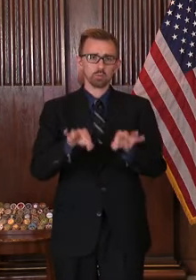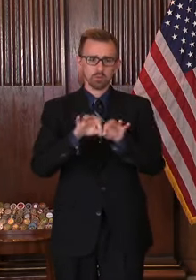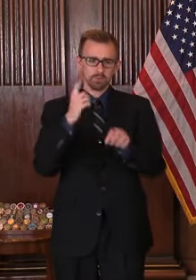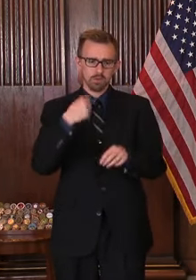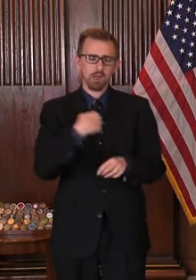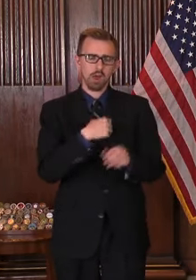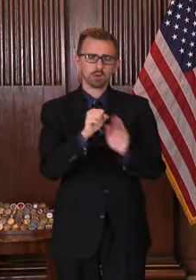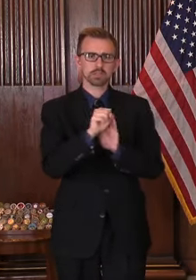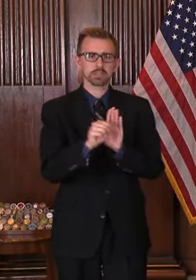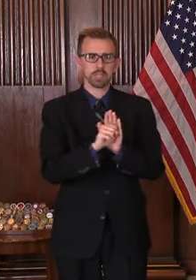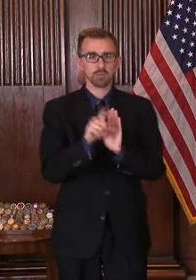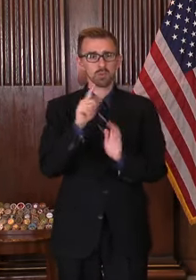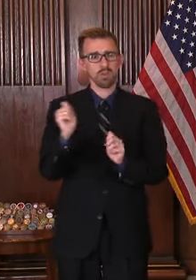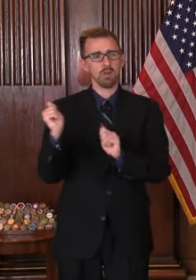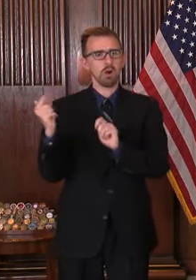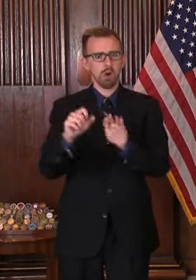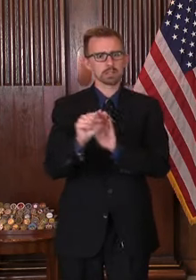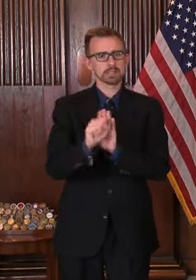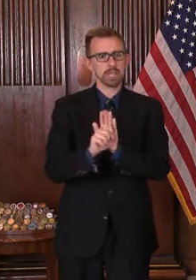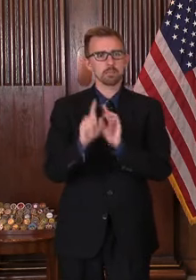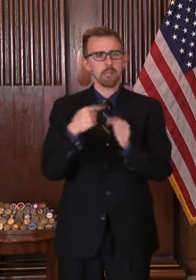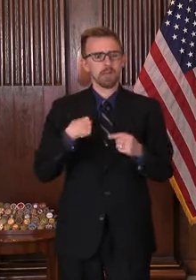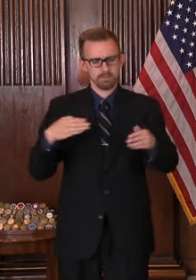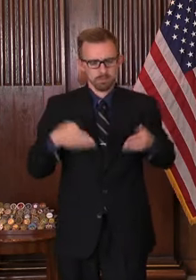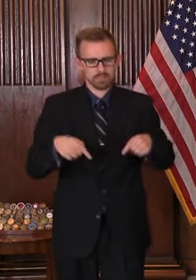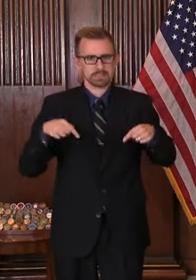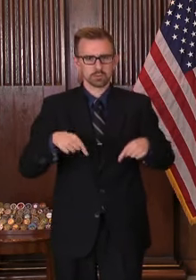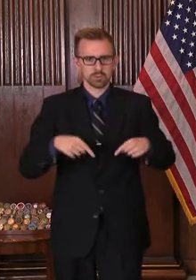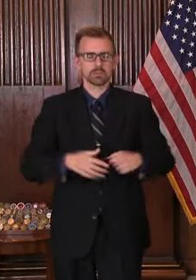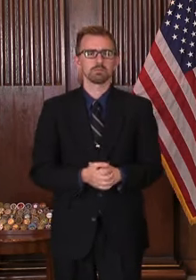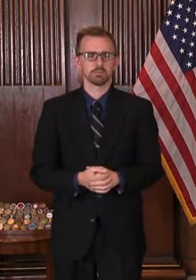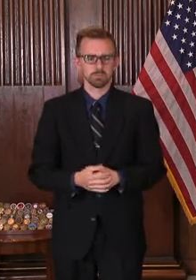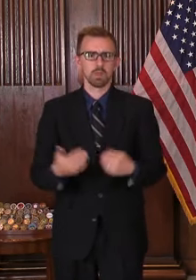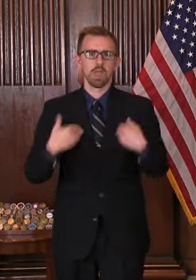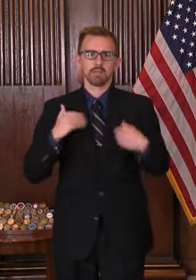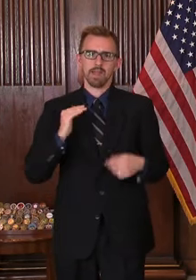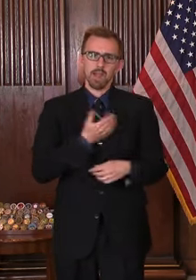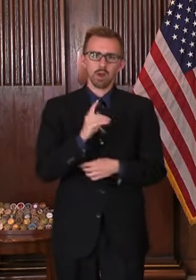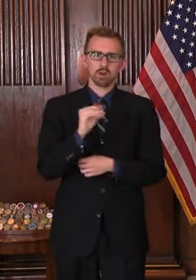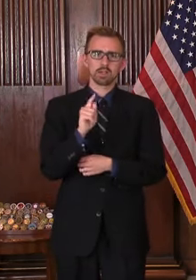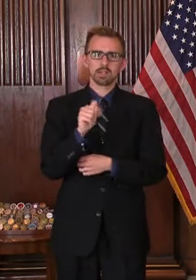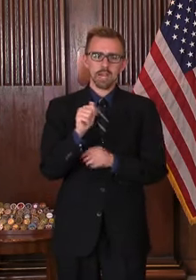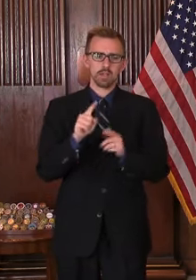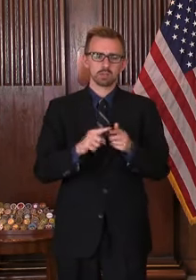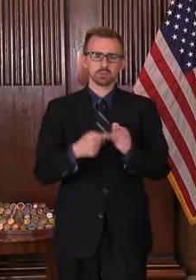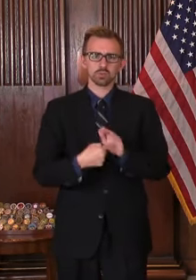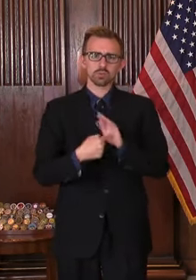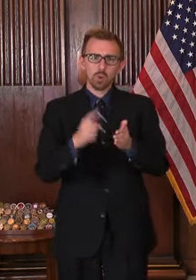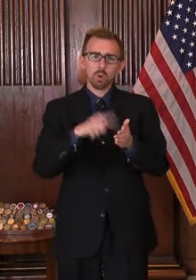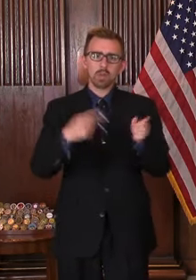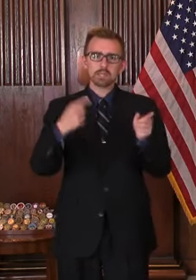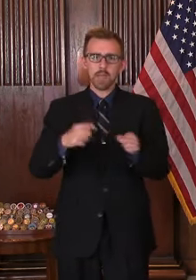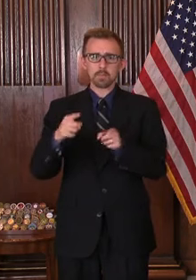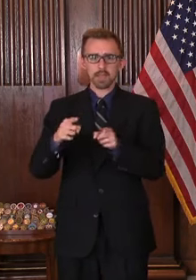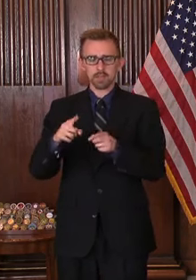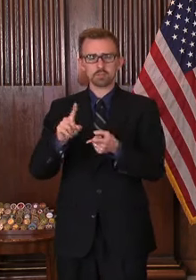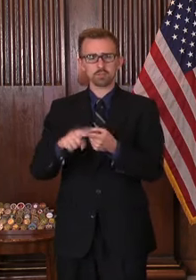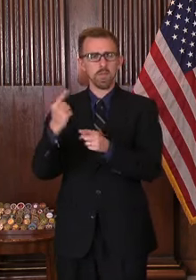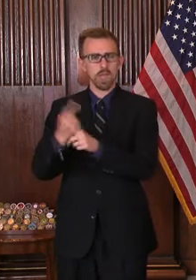state and for all states, but I'll just say Missouri, having our own data to understand what's really happening in our state to be